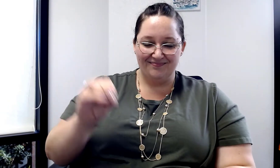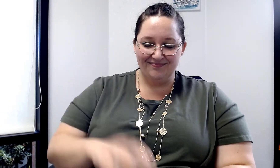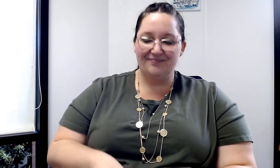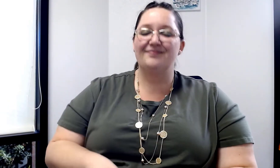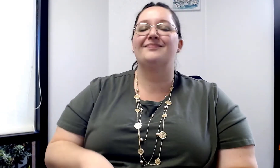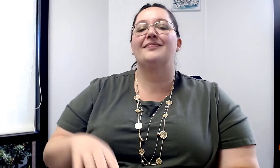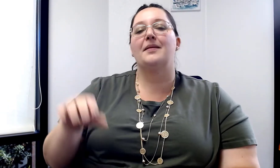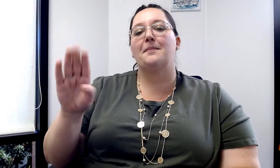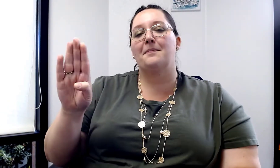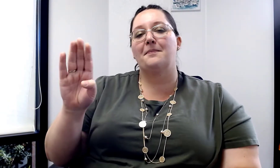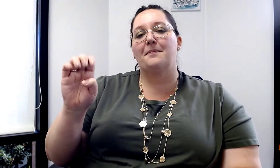Number 30.